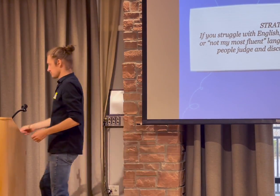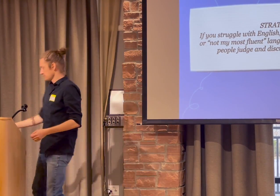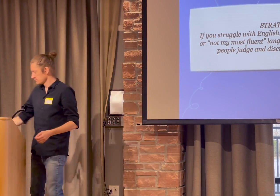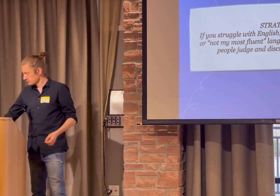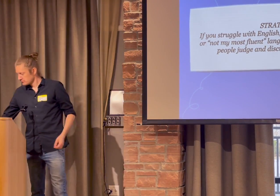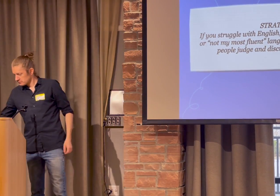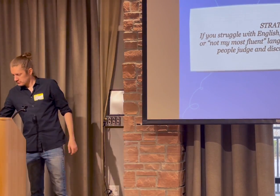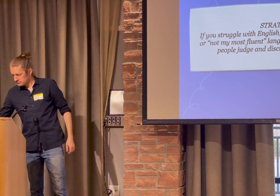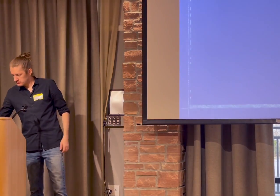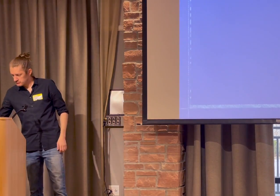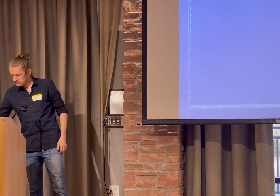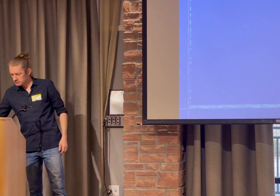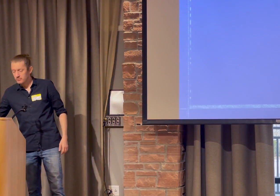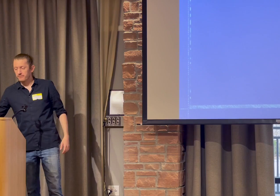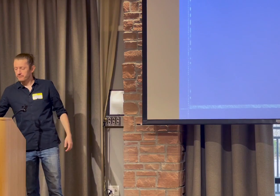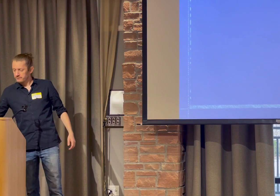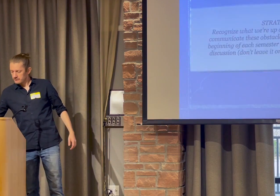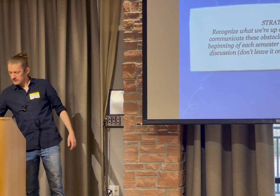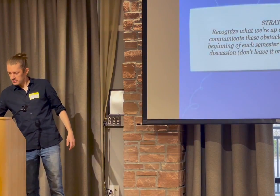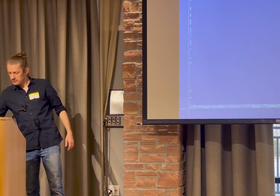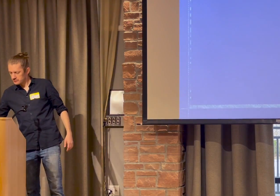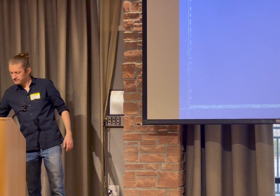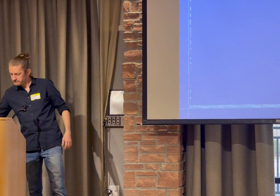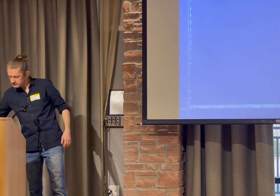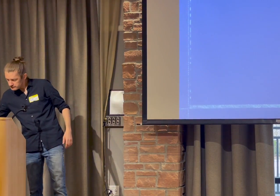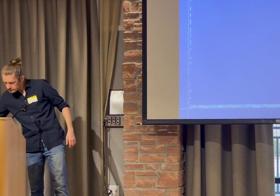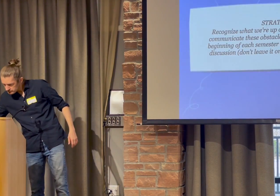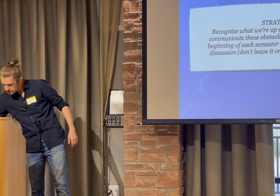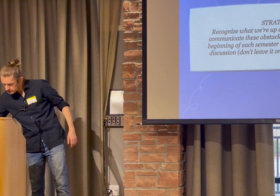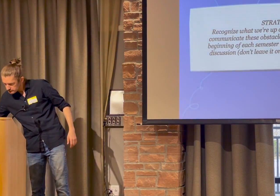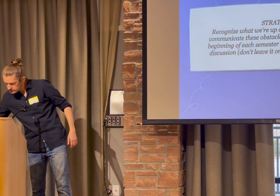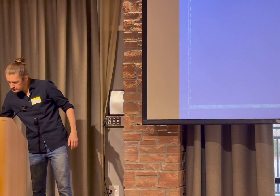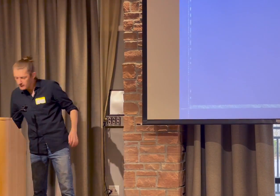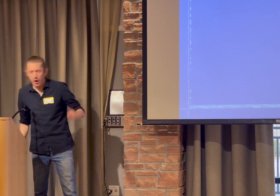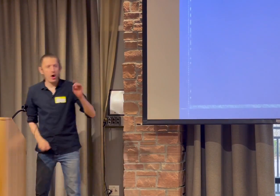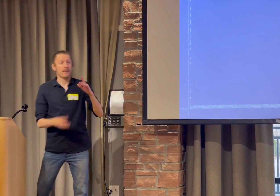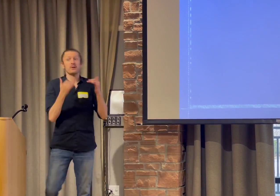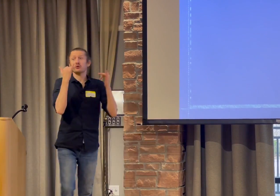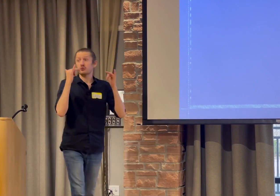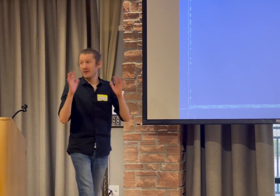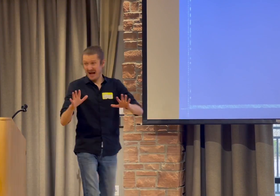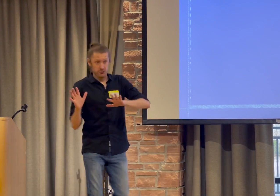to him. It was a huge contrast as compared to just writing an email without that caveat.